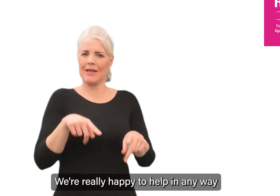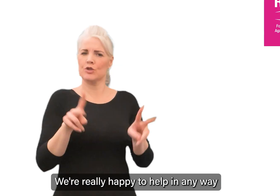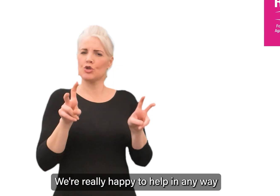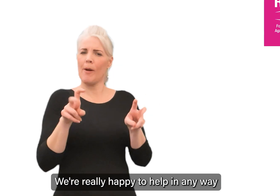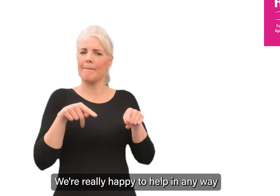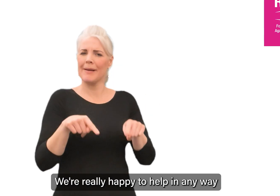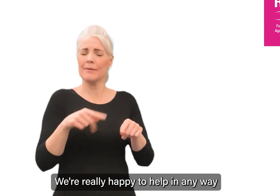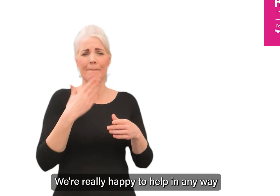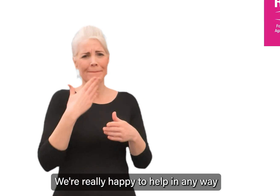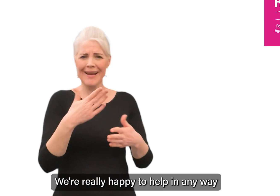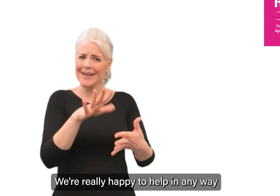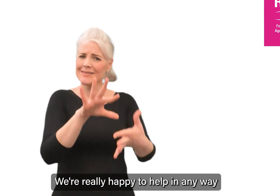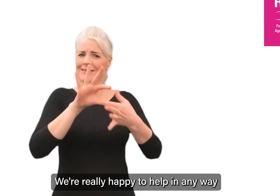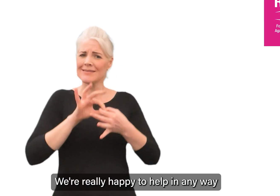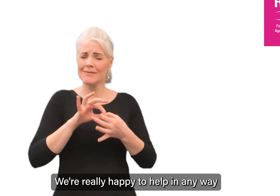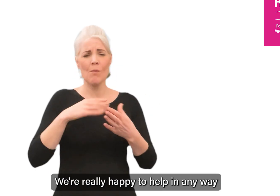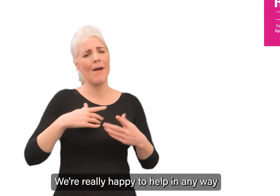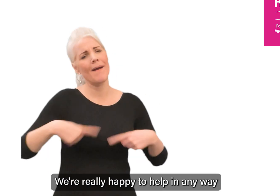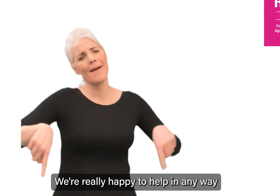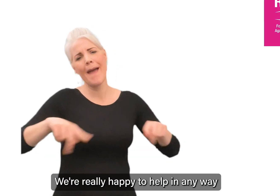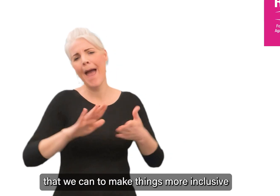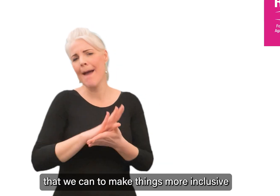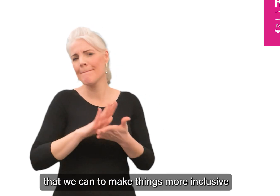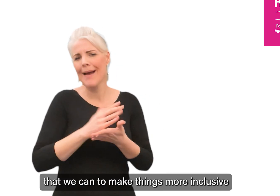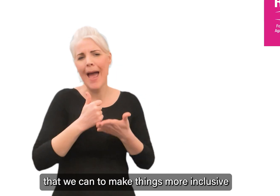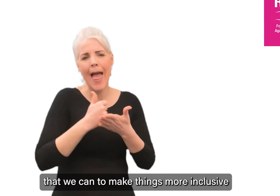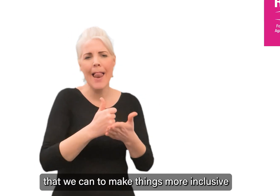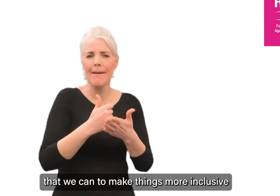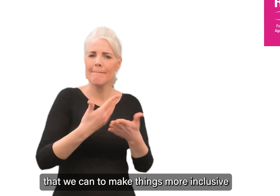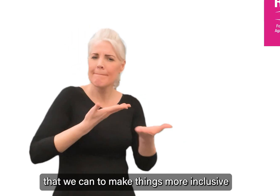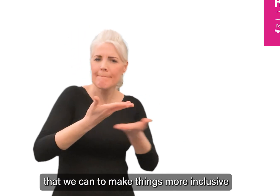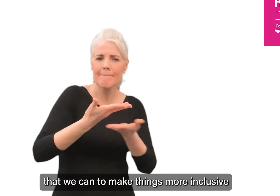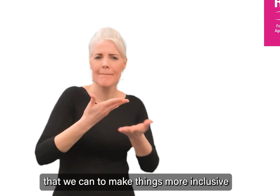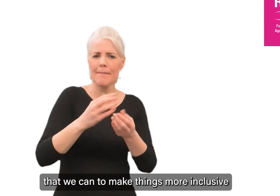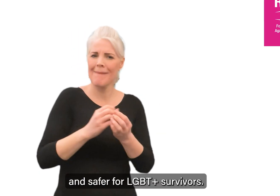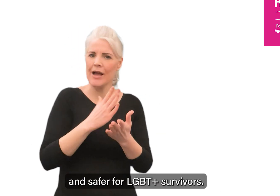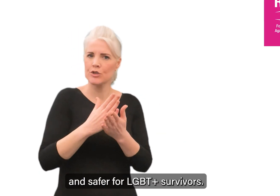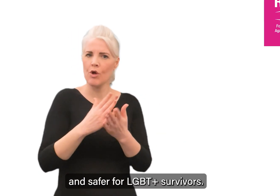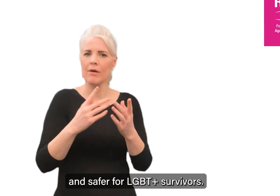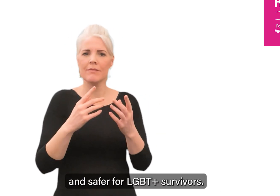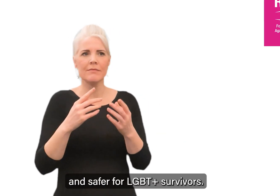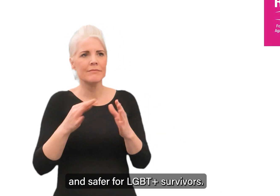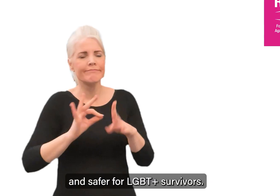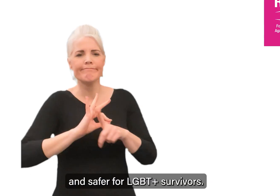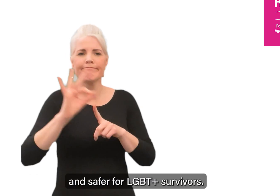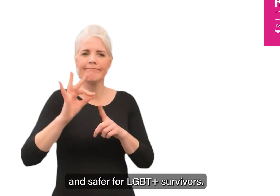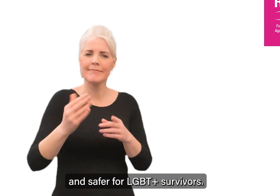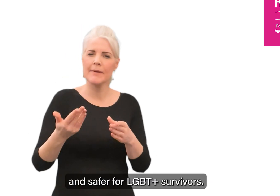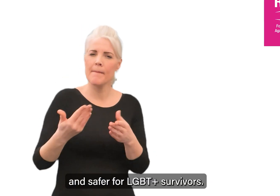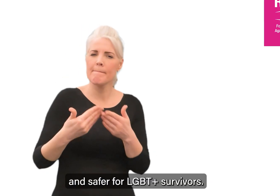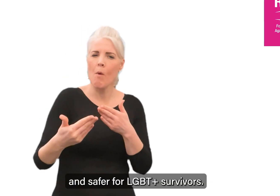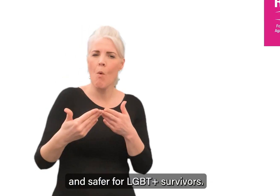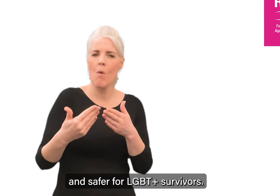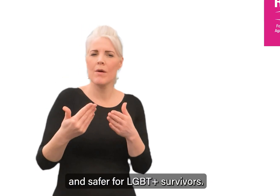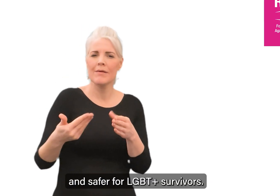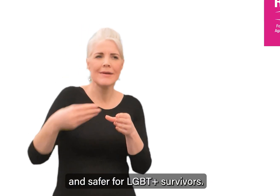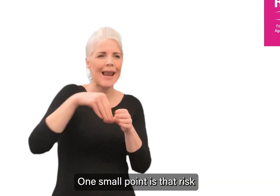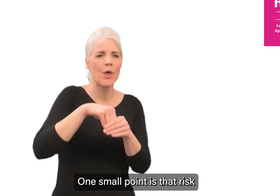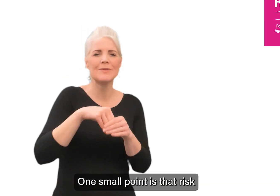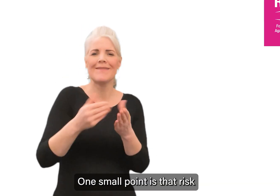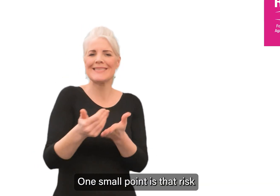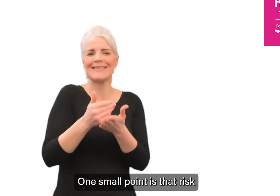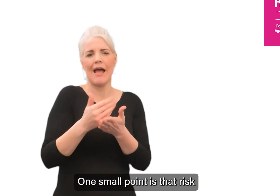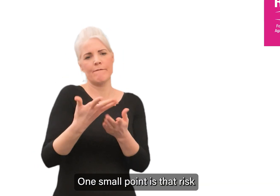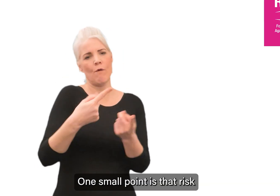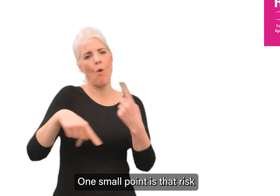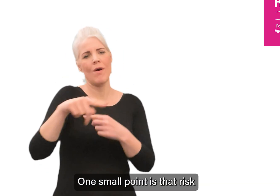touch. We're really happy to help in any way that we can to make things more inclusive and safer for LGBT plus survivors.